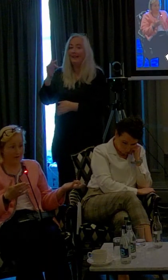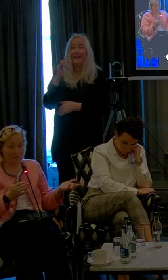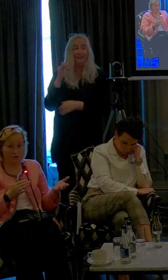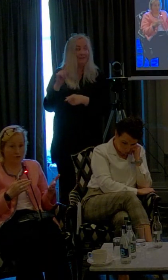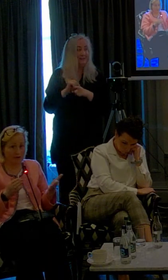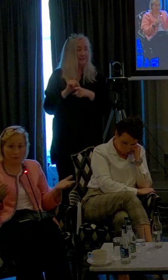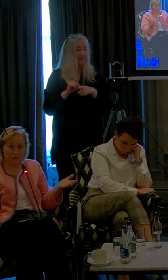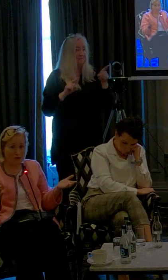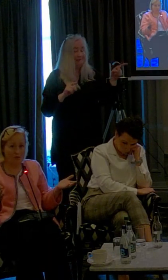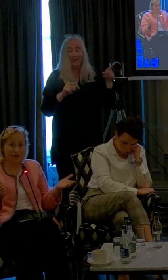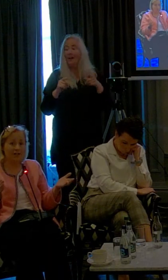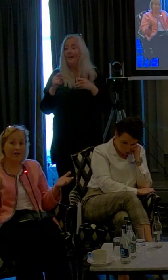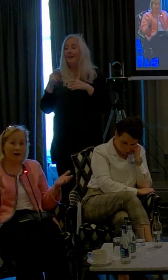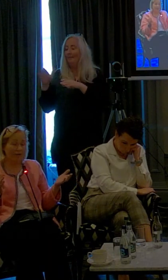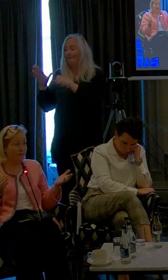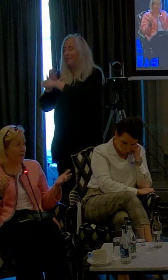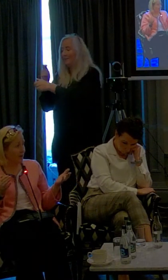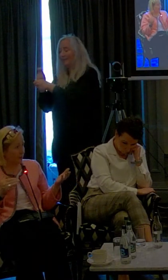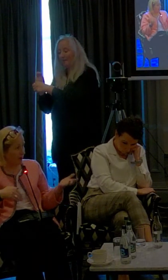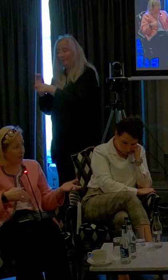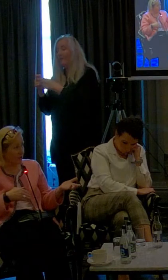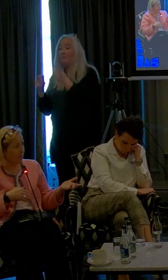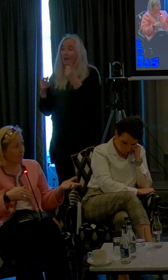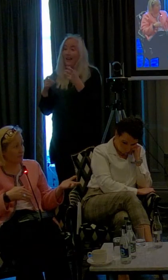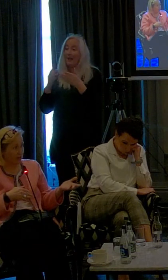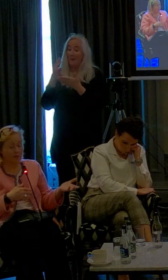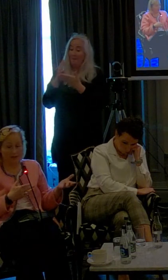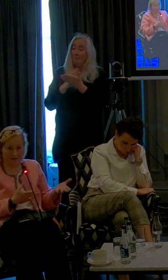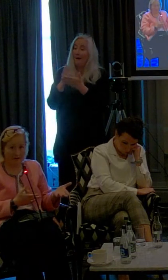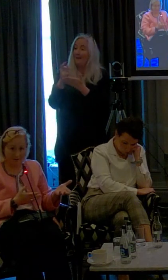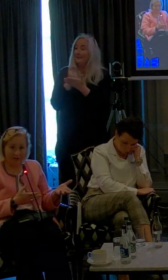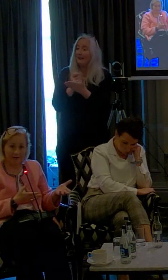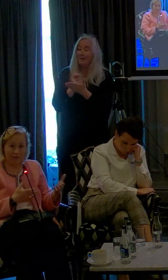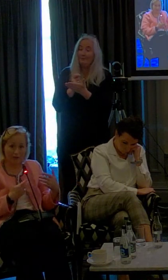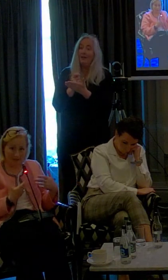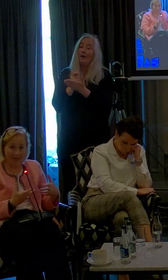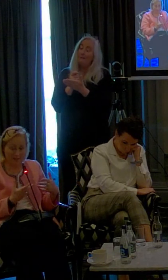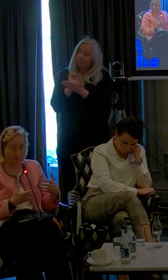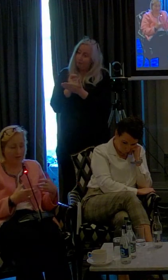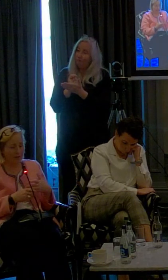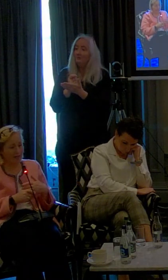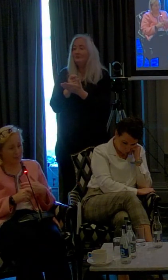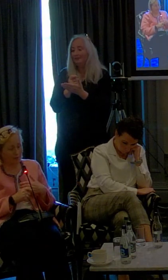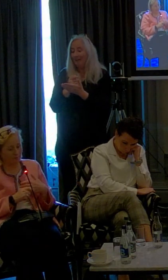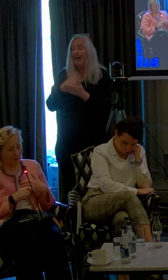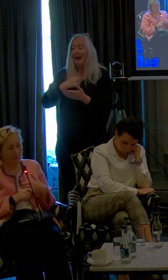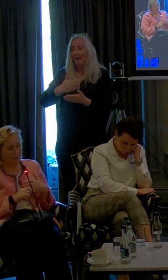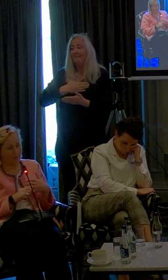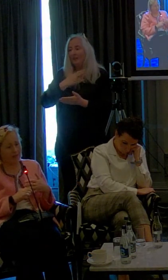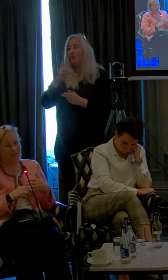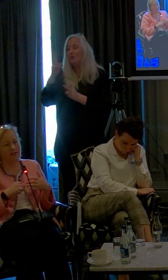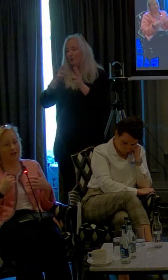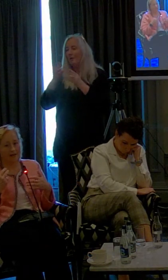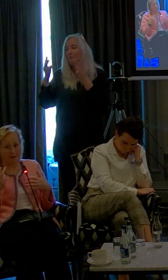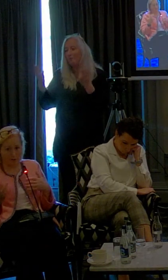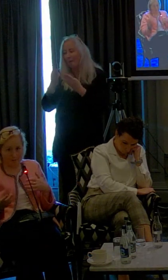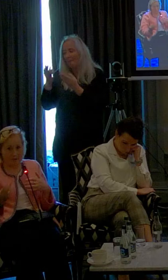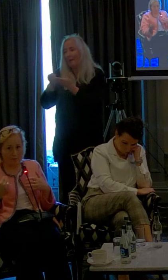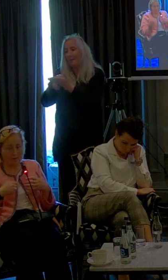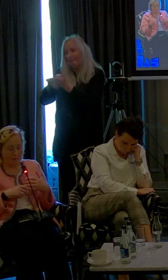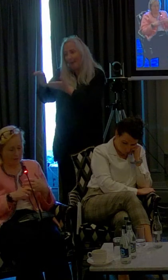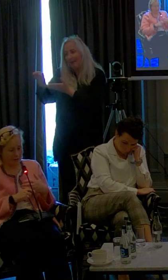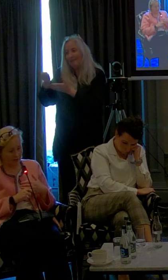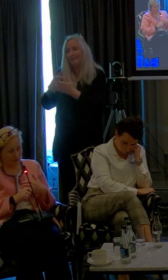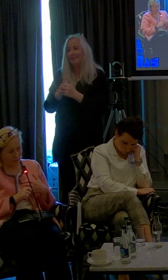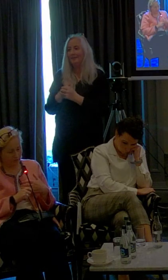had dependents, you certainly couldn't do it on the part-time salary that is there. You know, it has to be properly paid, and then